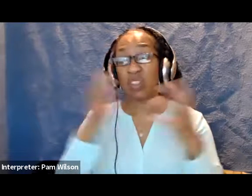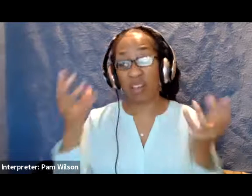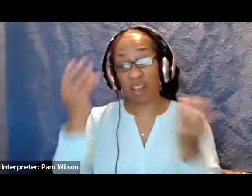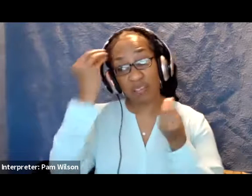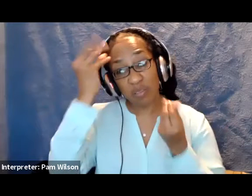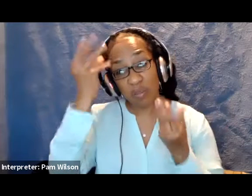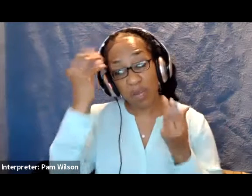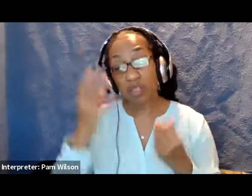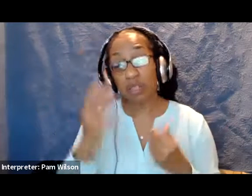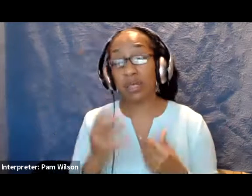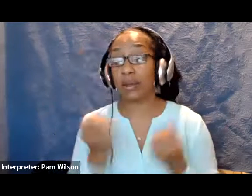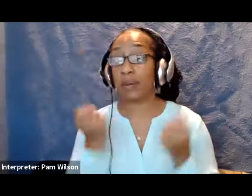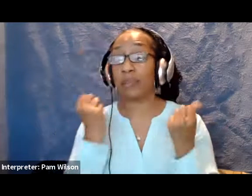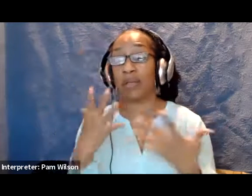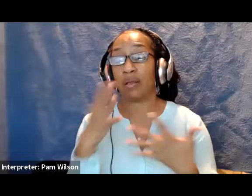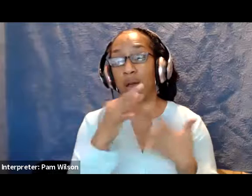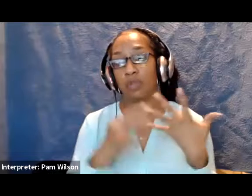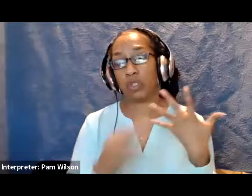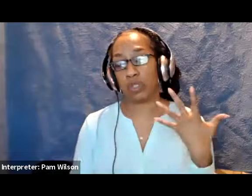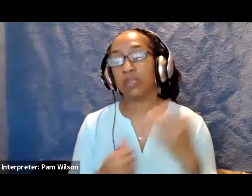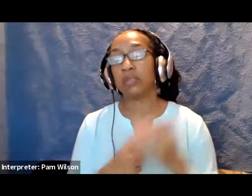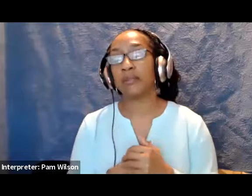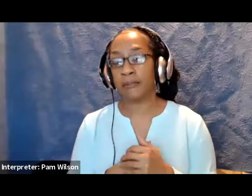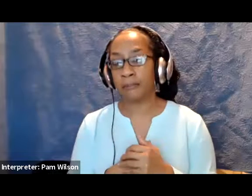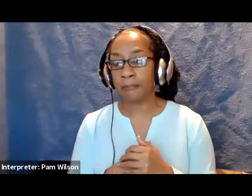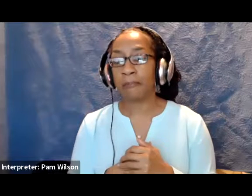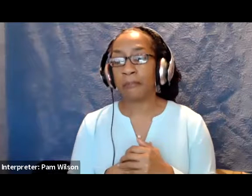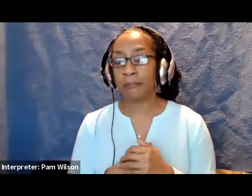a lot of options. So,